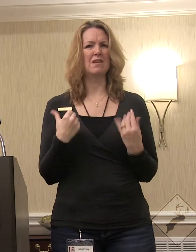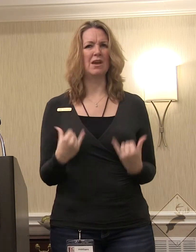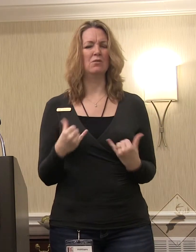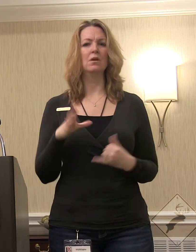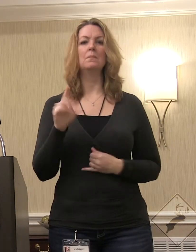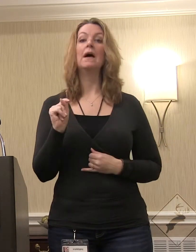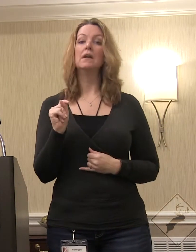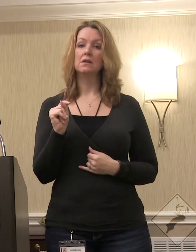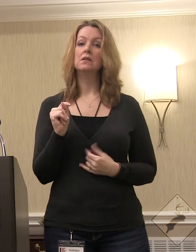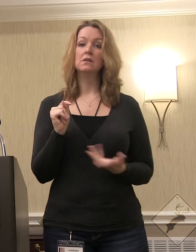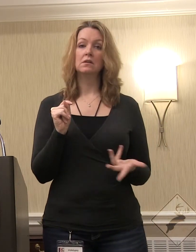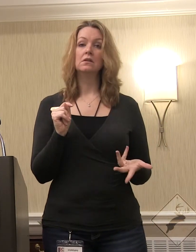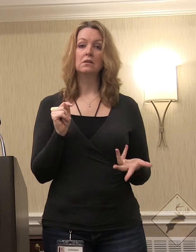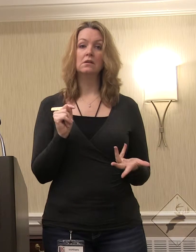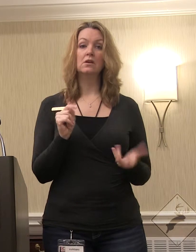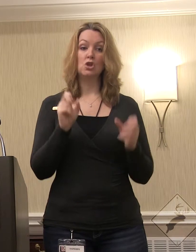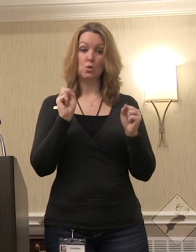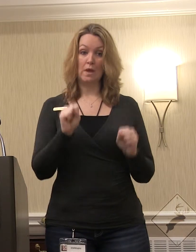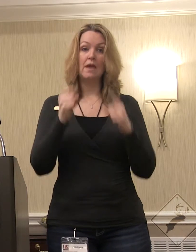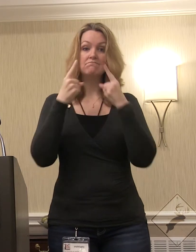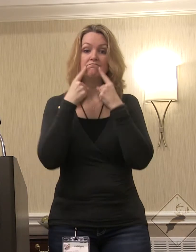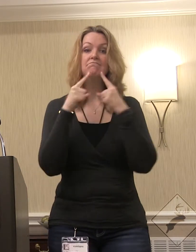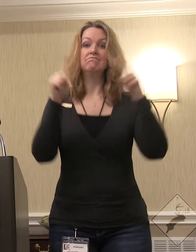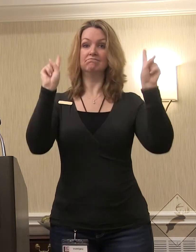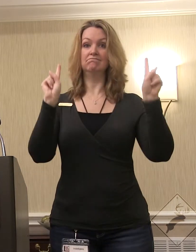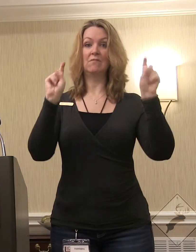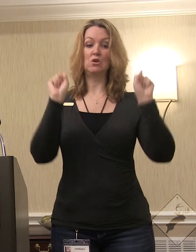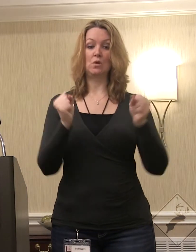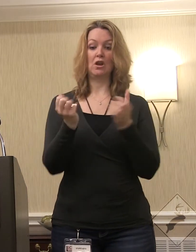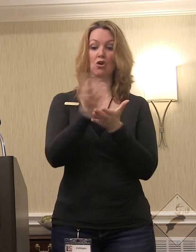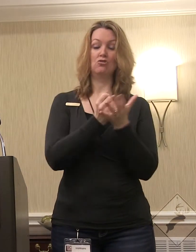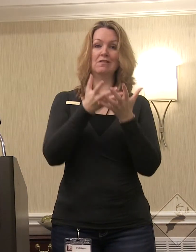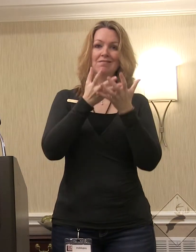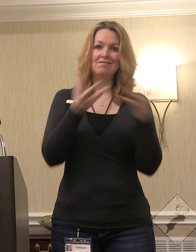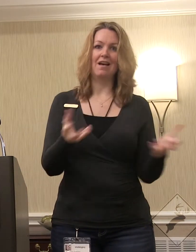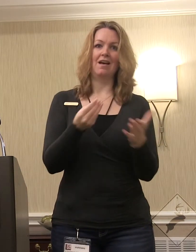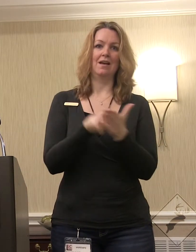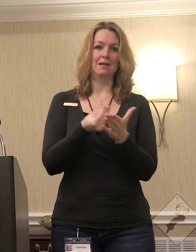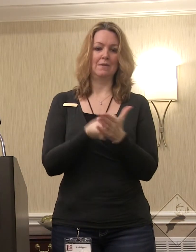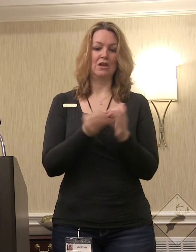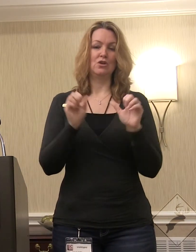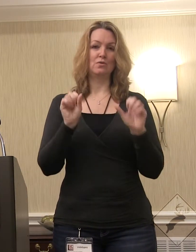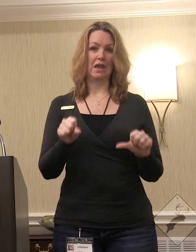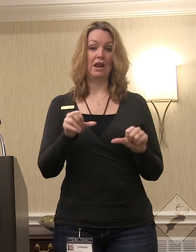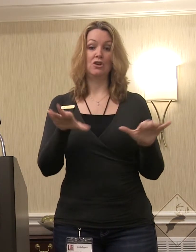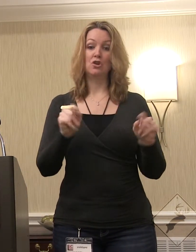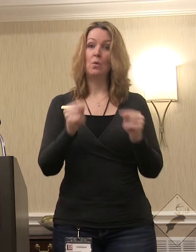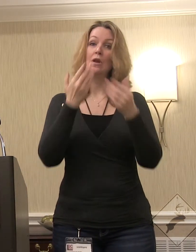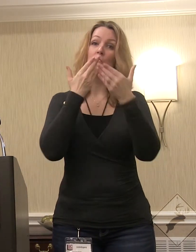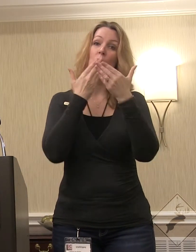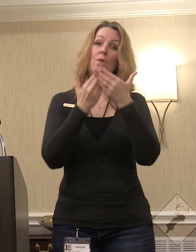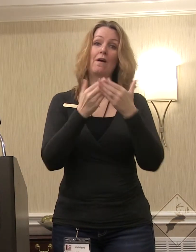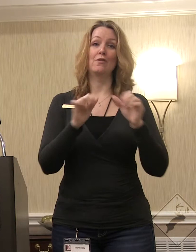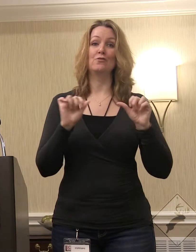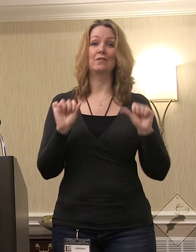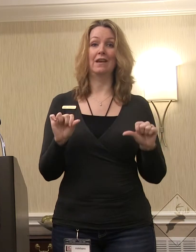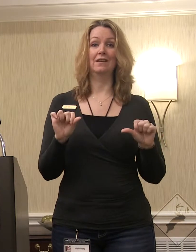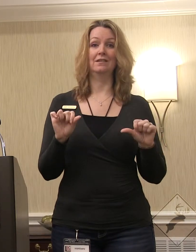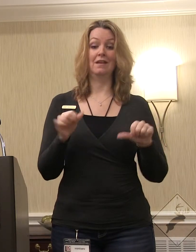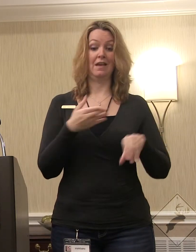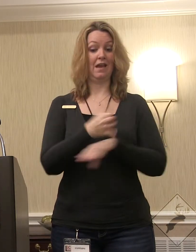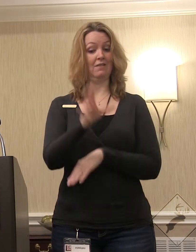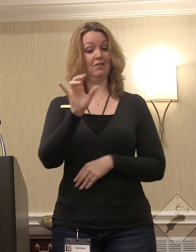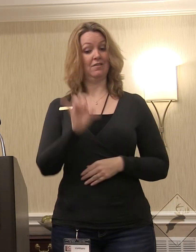But you can do it, you can raise big money, and you can do it well. Then after